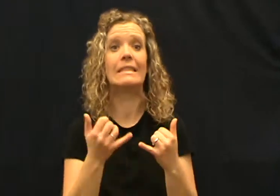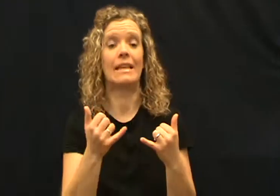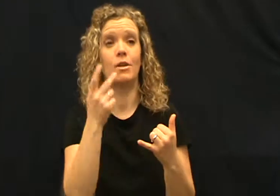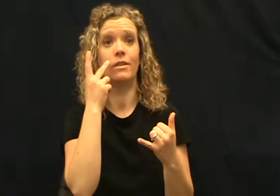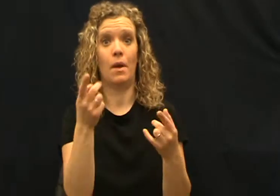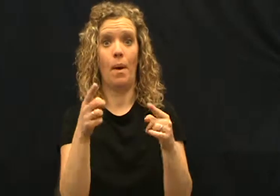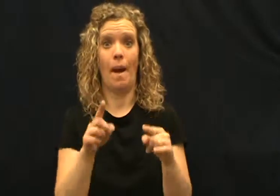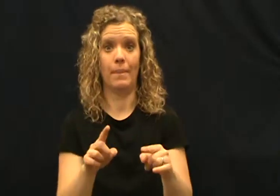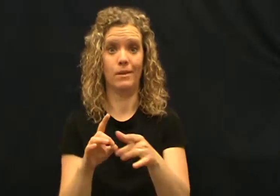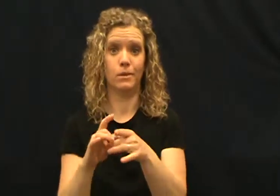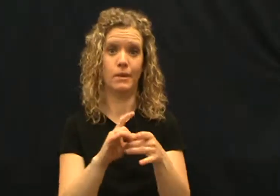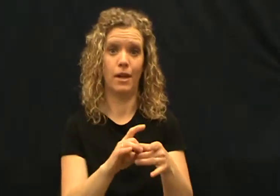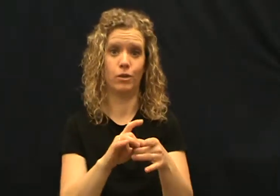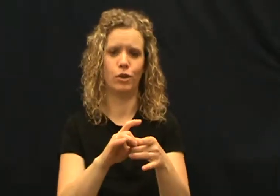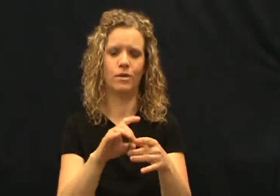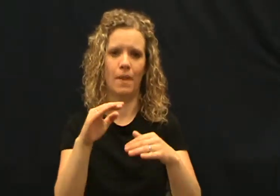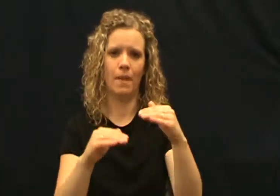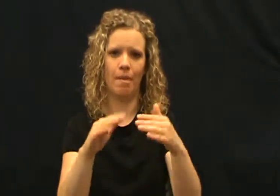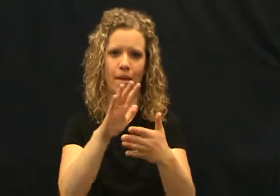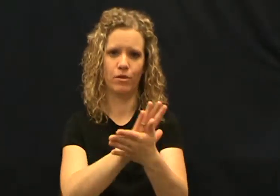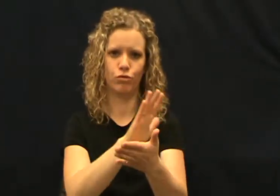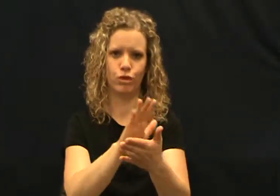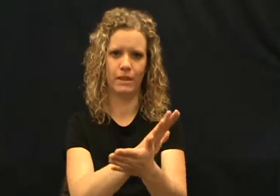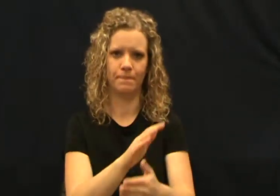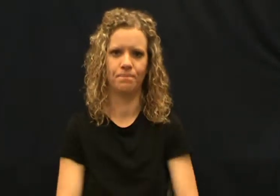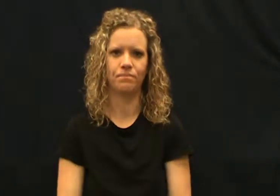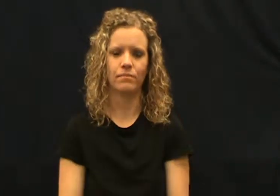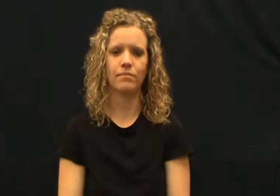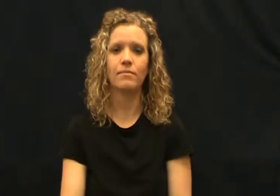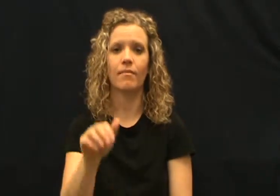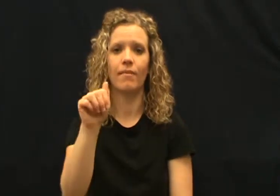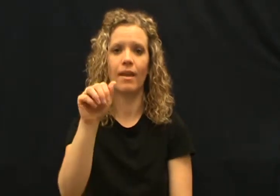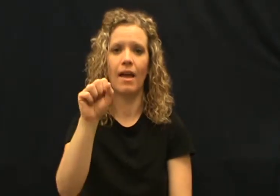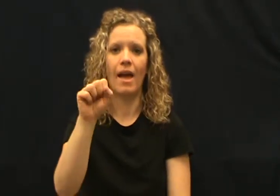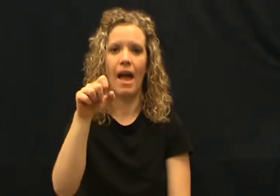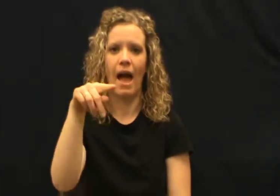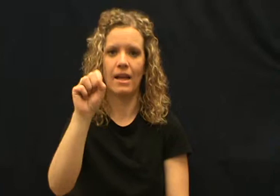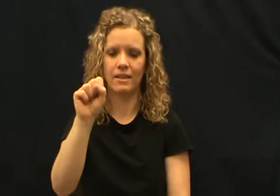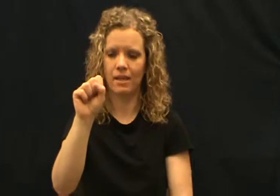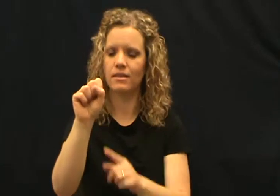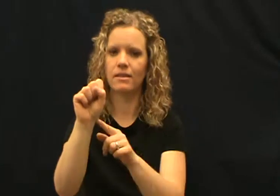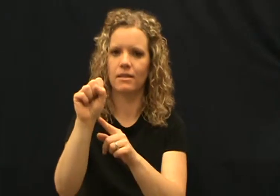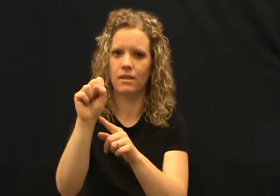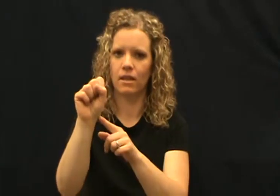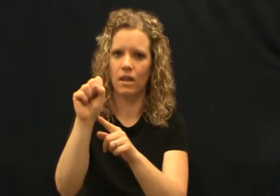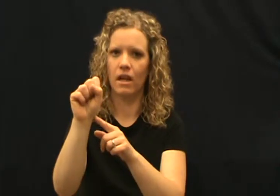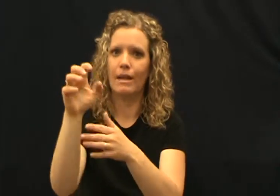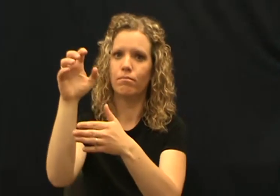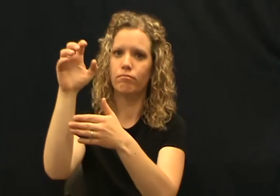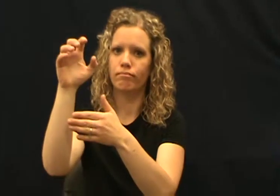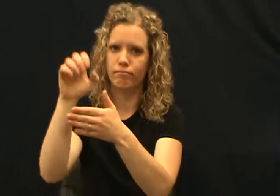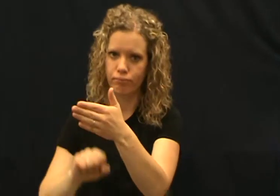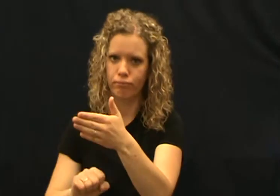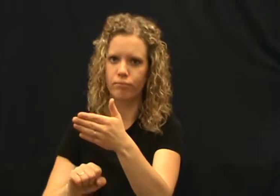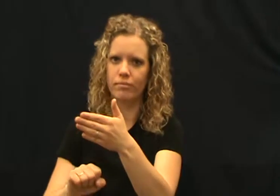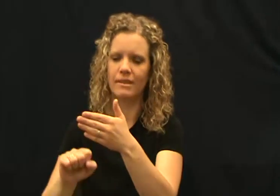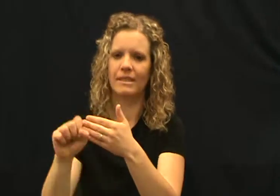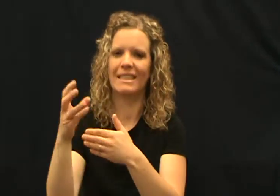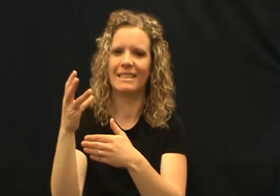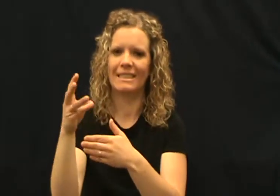sheet equation. Assets were affected by a decrease in cash of $16,000 and also by the